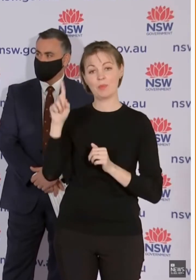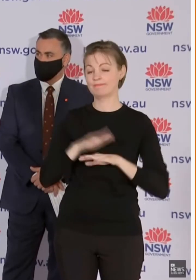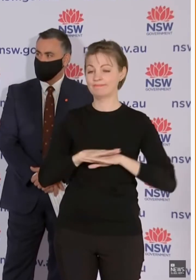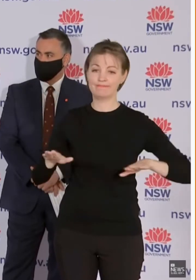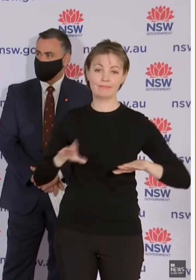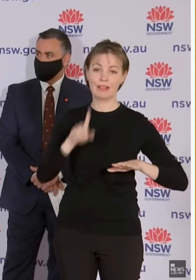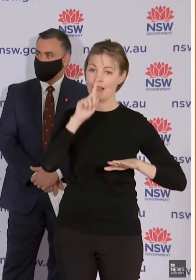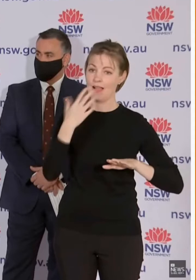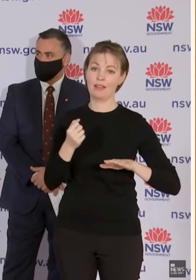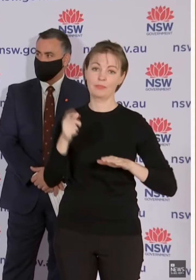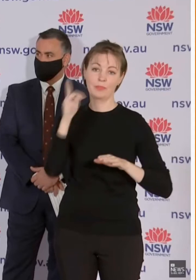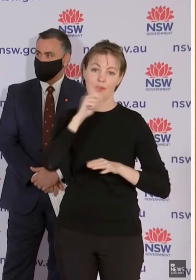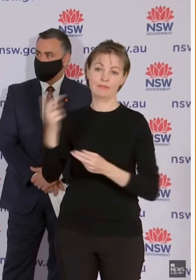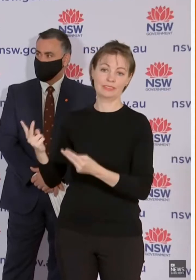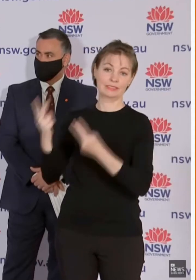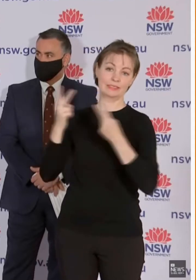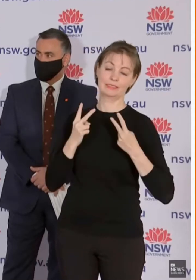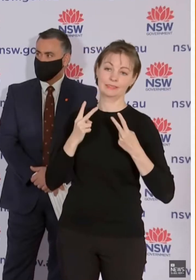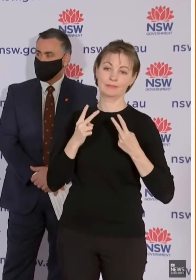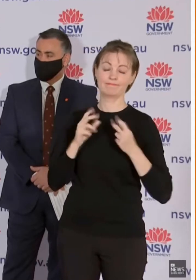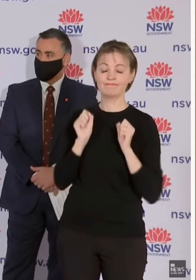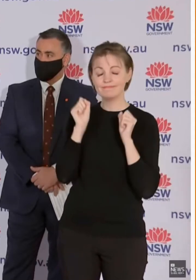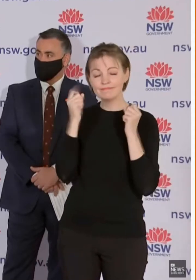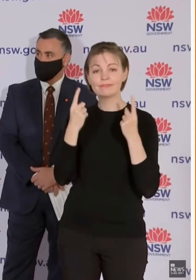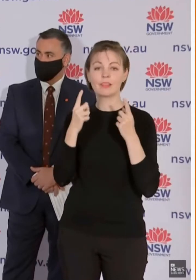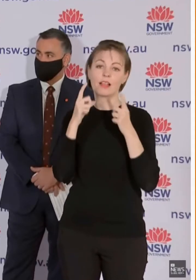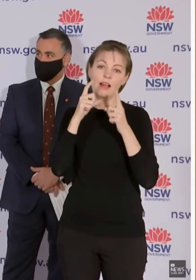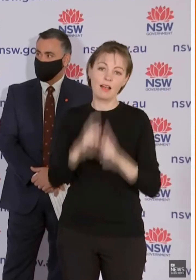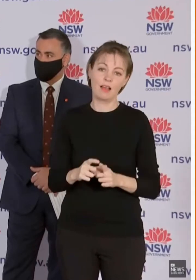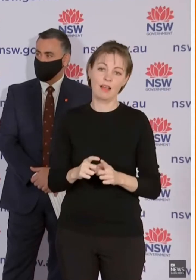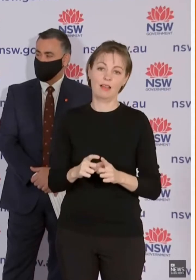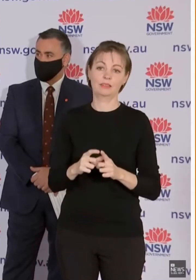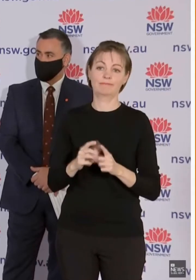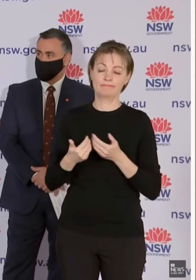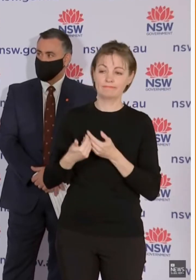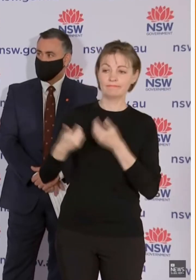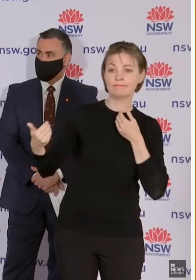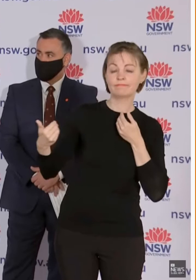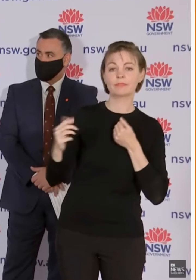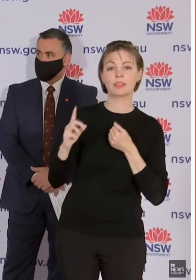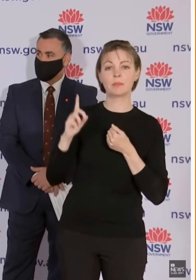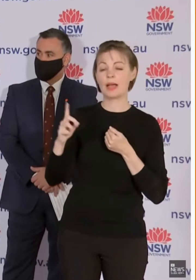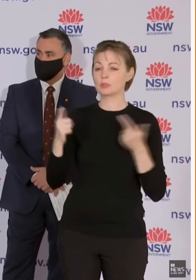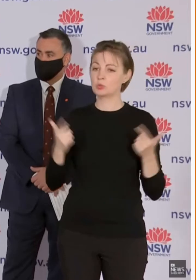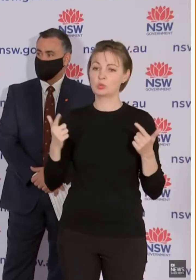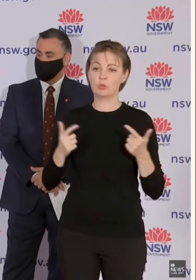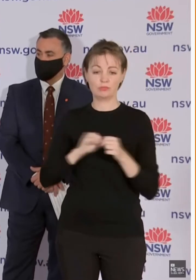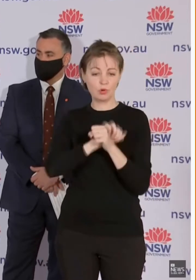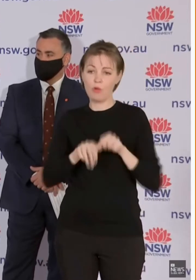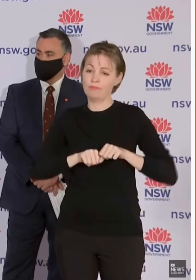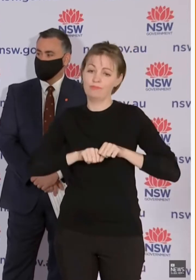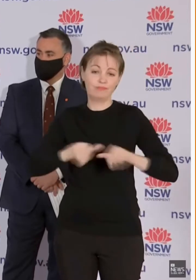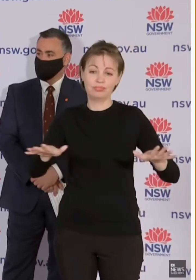moment to be separated from your support network, but the amount of virus that's circulating in the community just poses too much risk to our